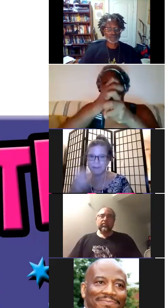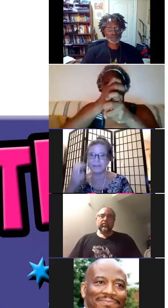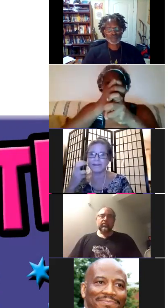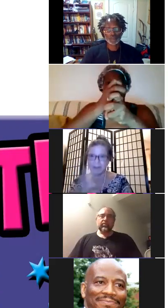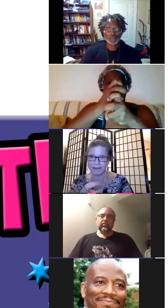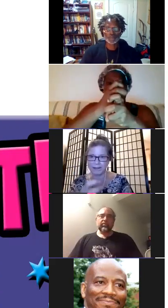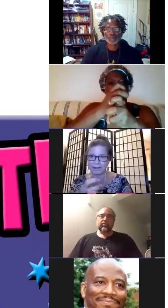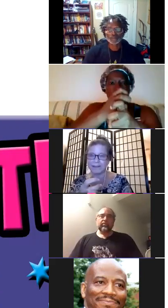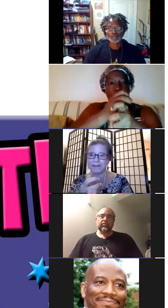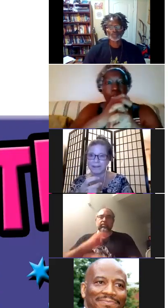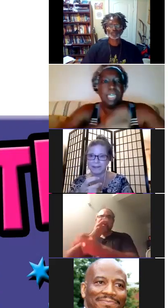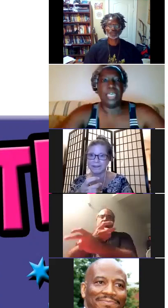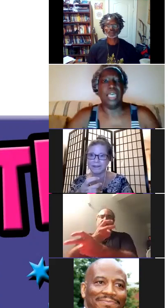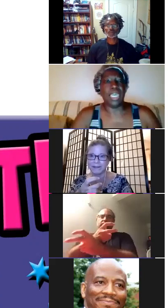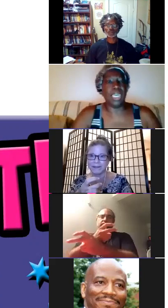Hard